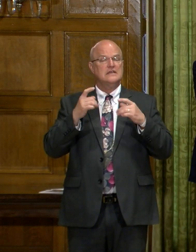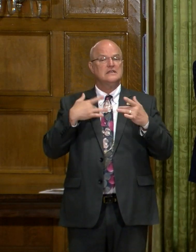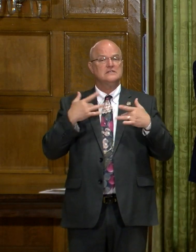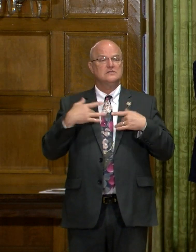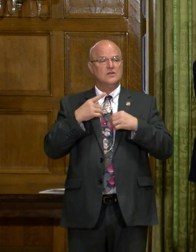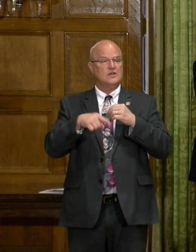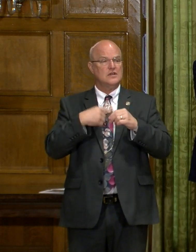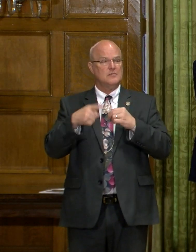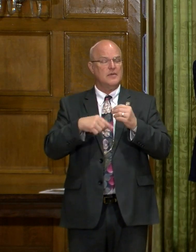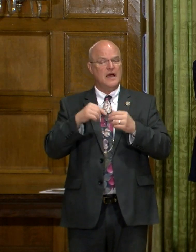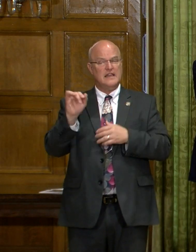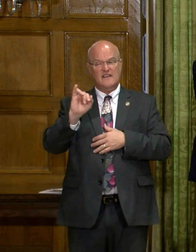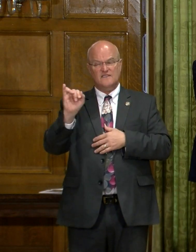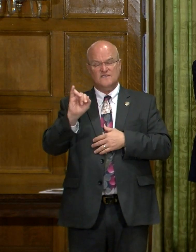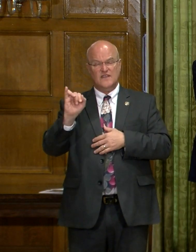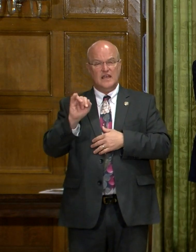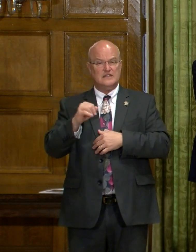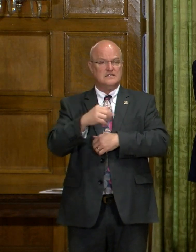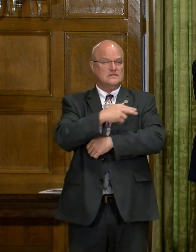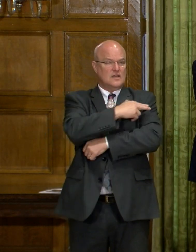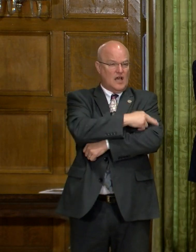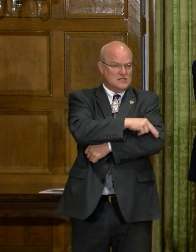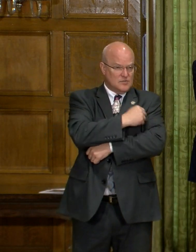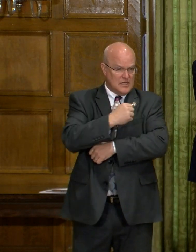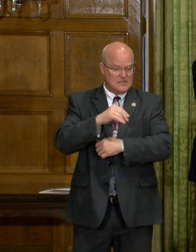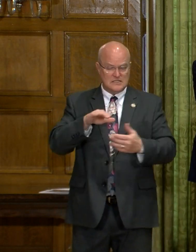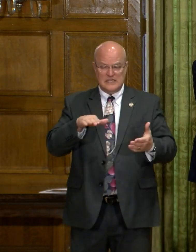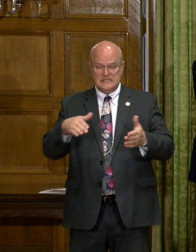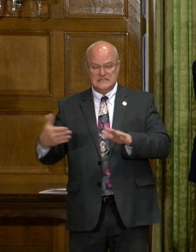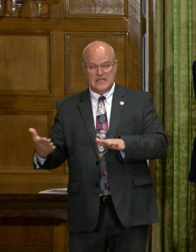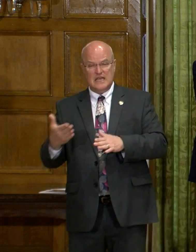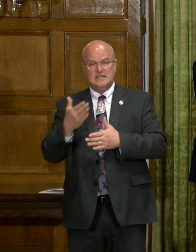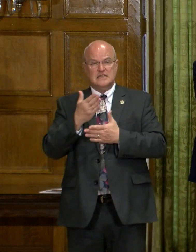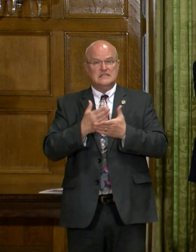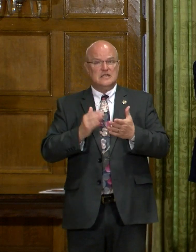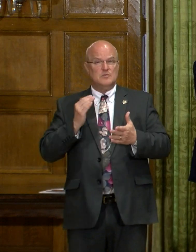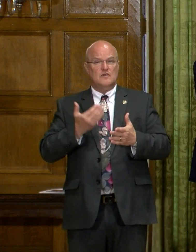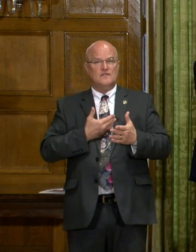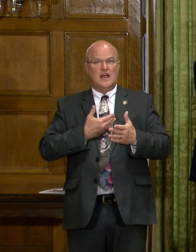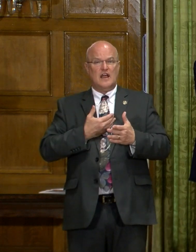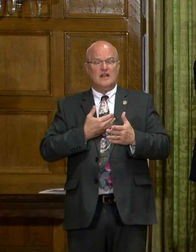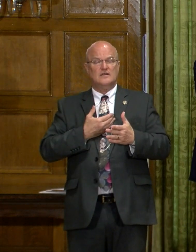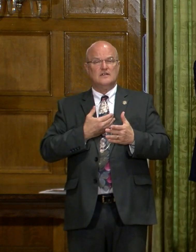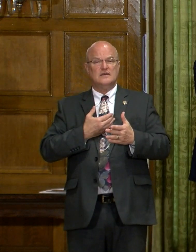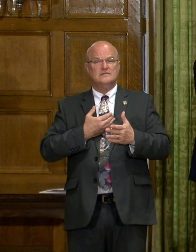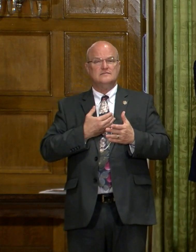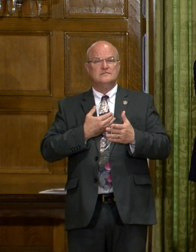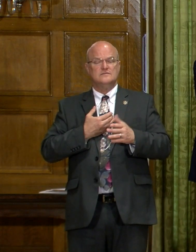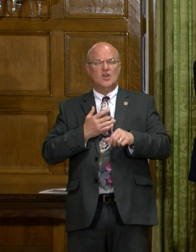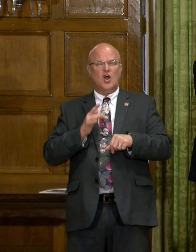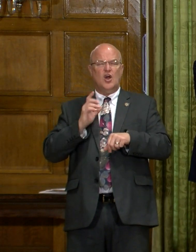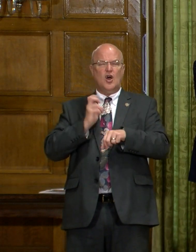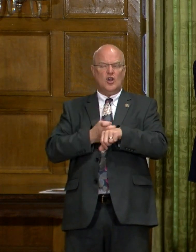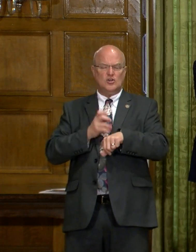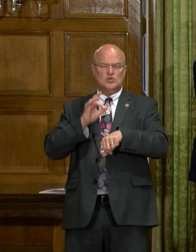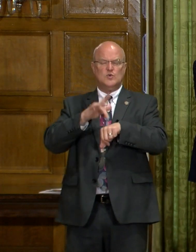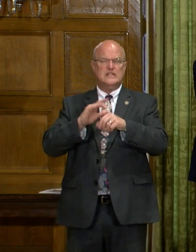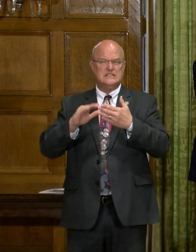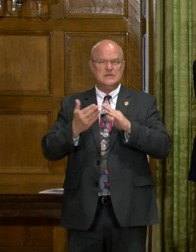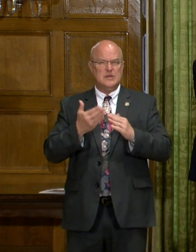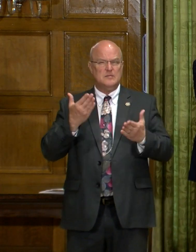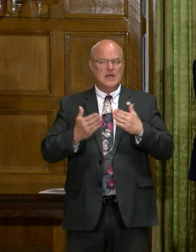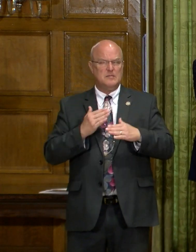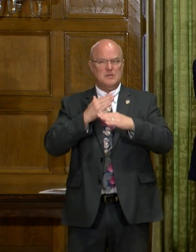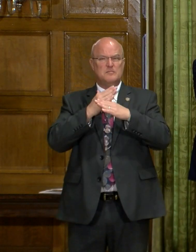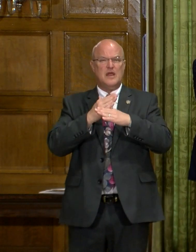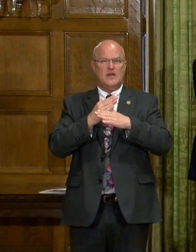about infections, hospitalizations, deaths in some of our harder to reach communities where there may